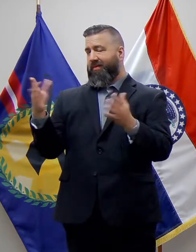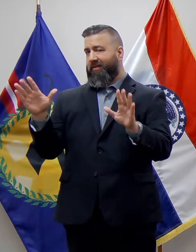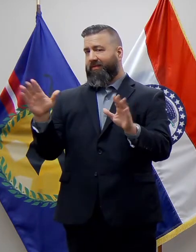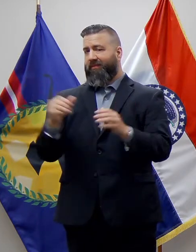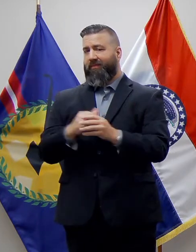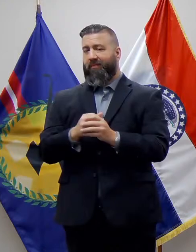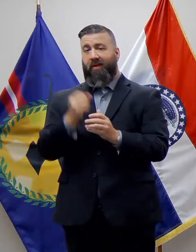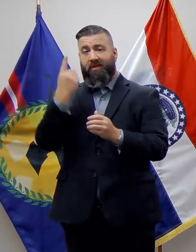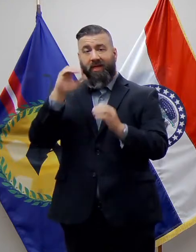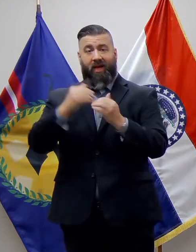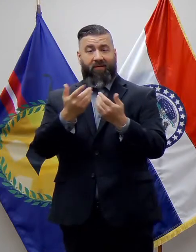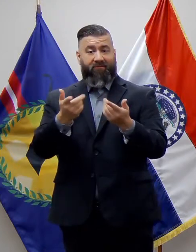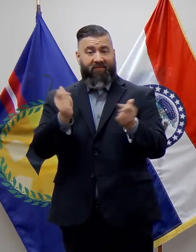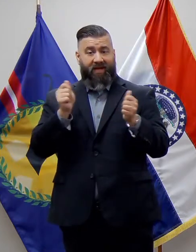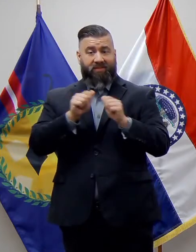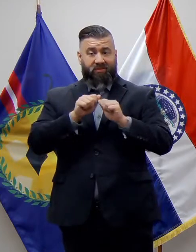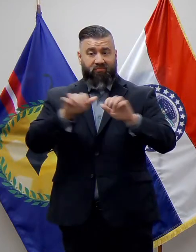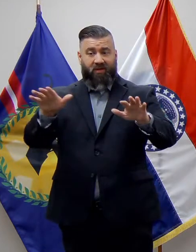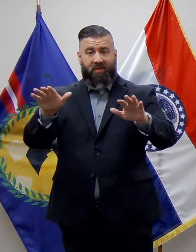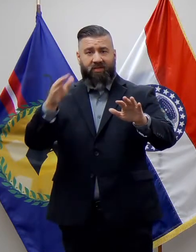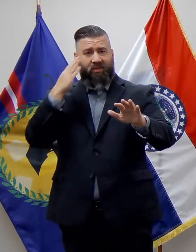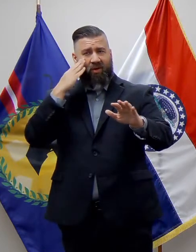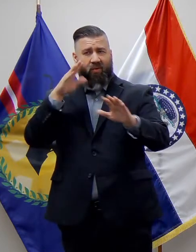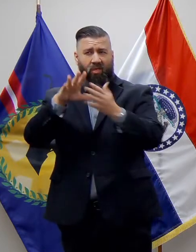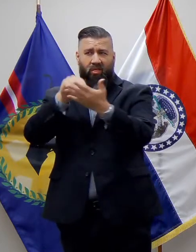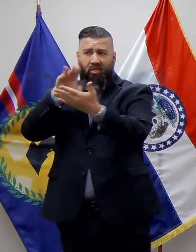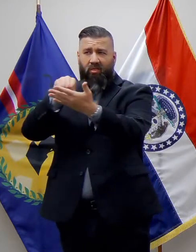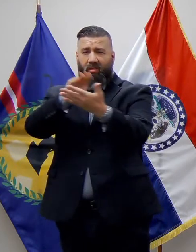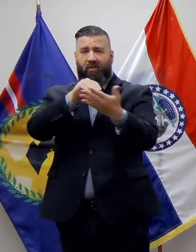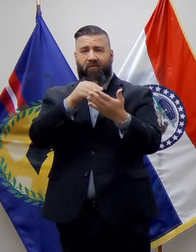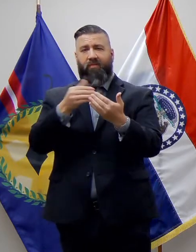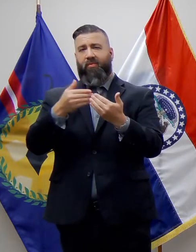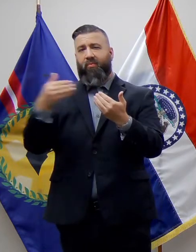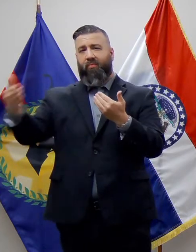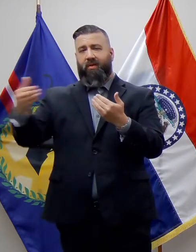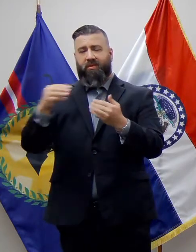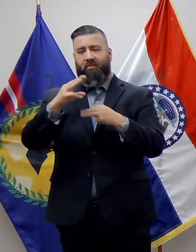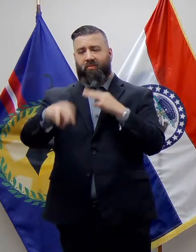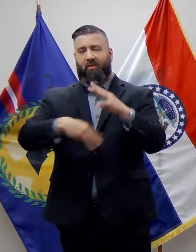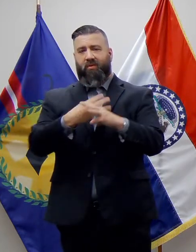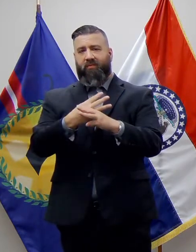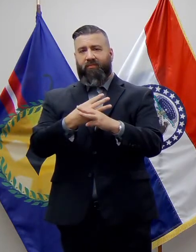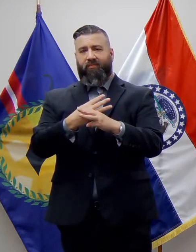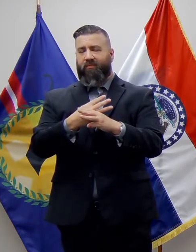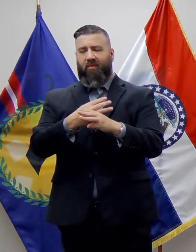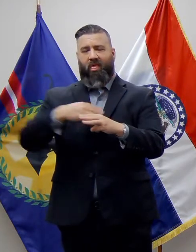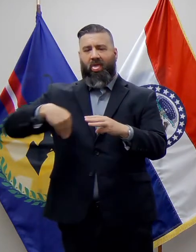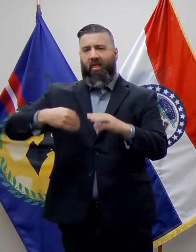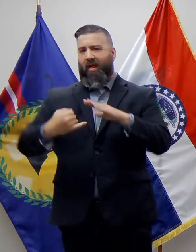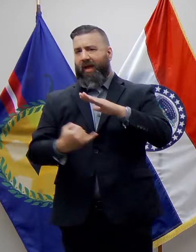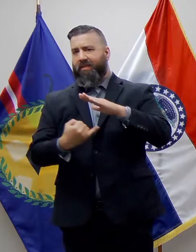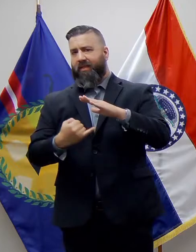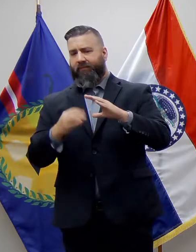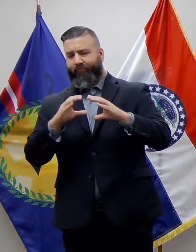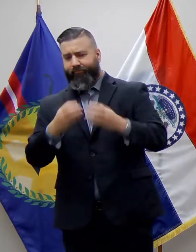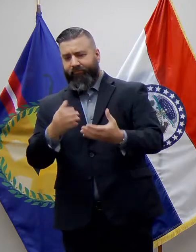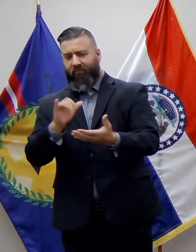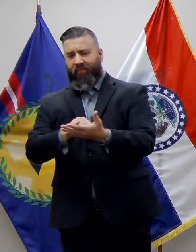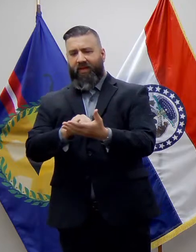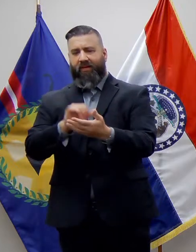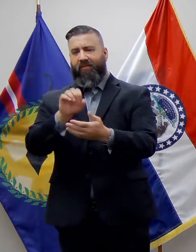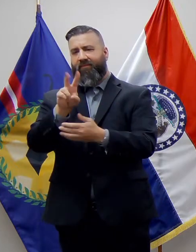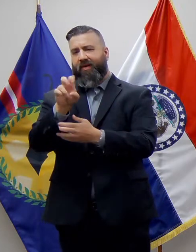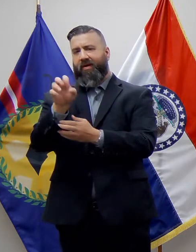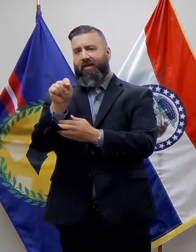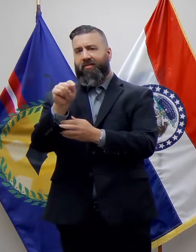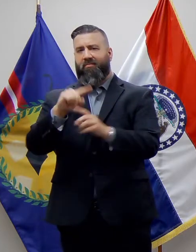this spreads, knowing what we know from the rest of the world, we know it's here. We haven't isolated yet or found it yet, but we expect it any day